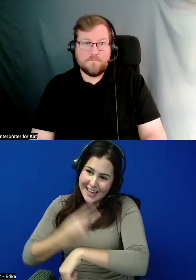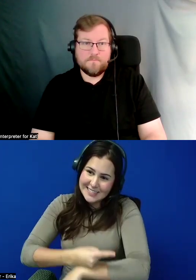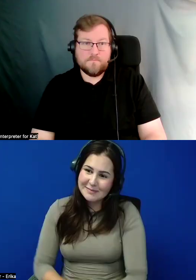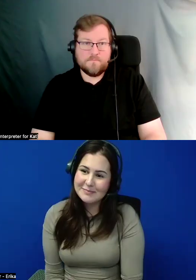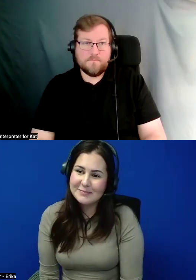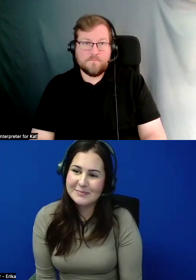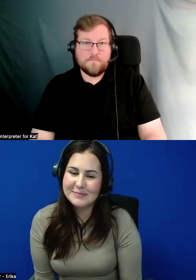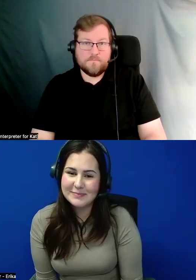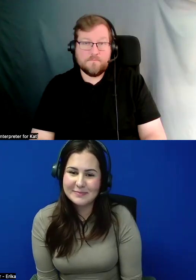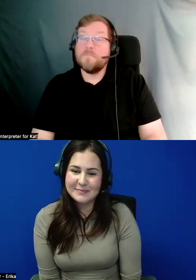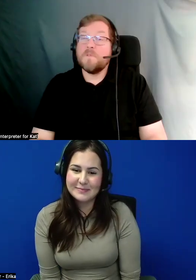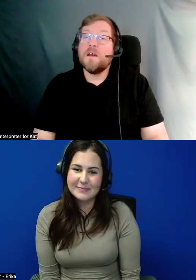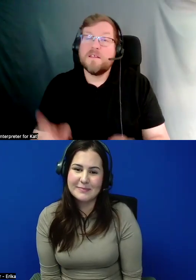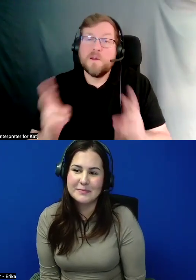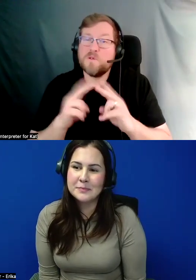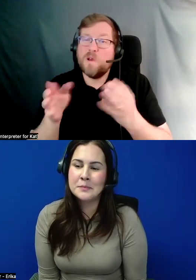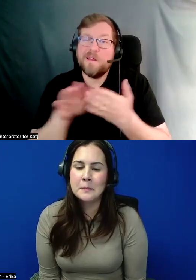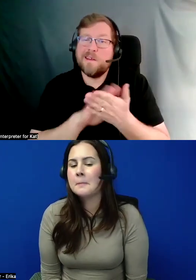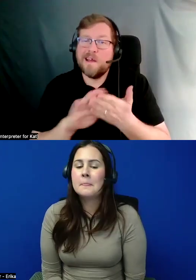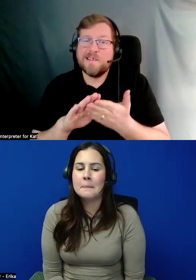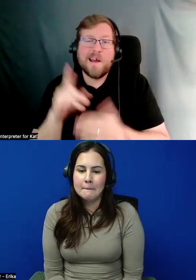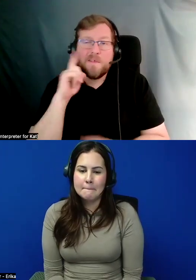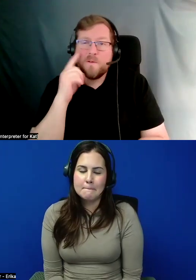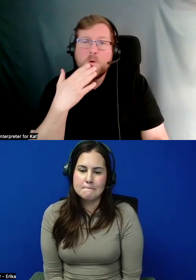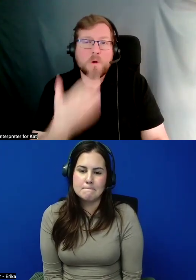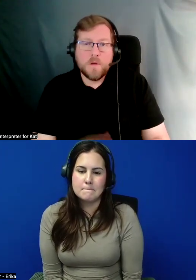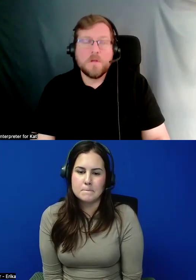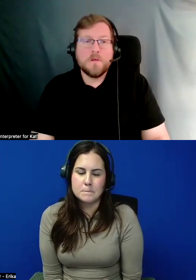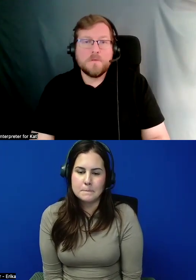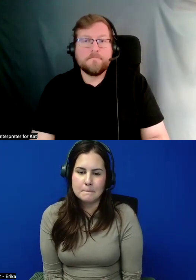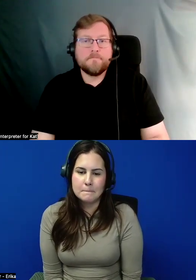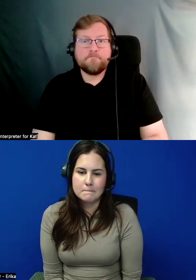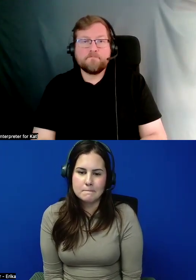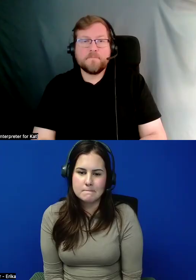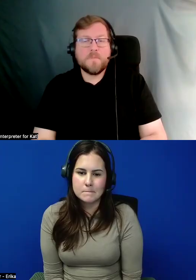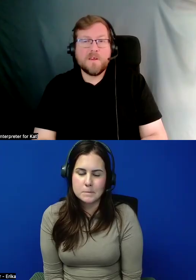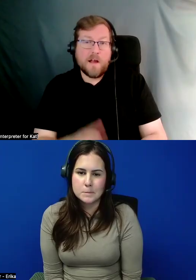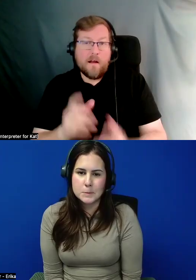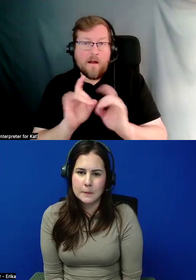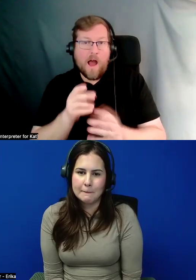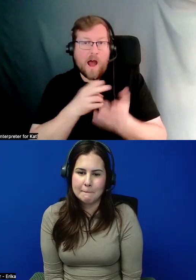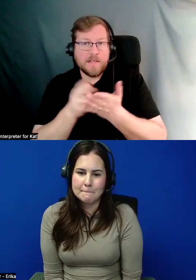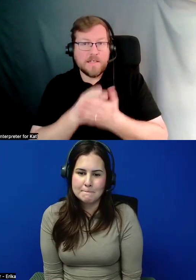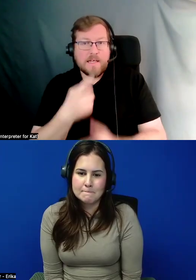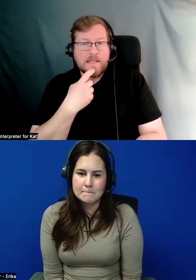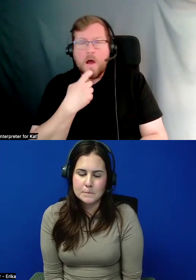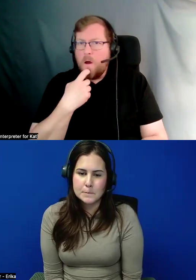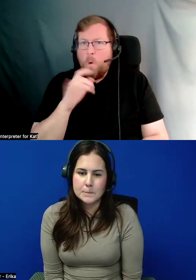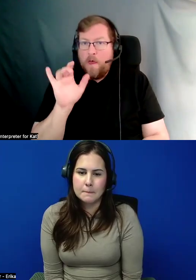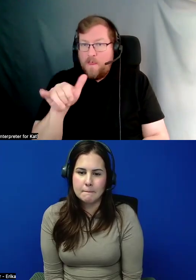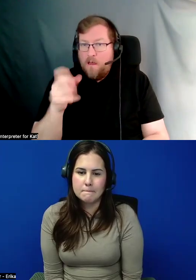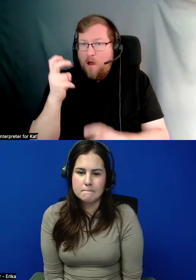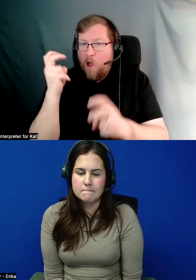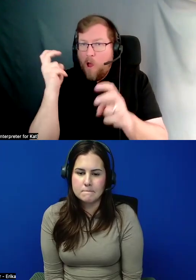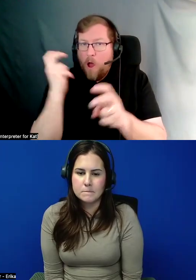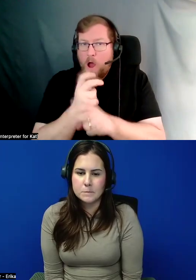that was really nice. I mean, I thought it was really good and what better. So I'm like, think I'm like, was it hard? I know you're not